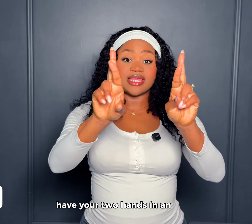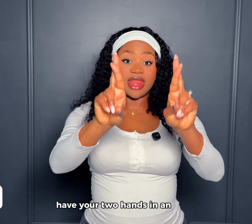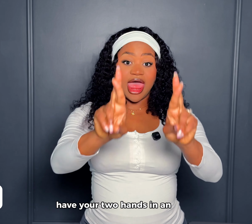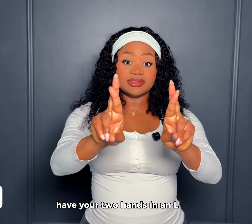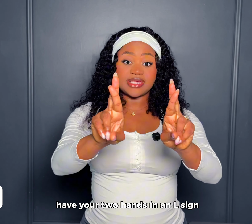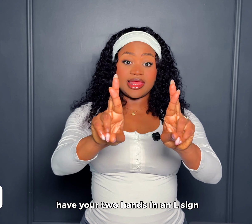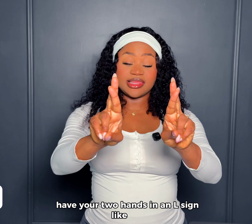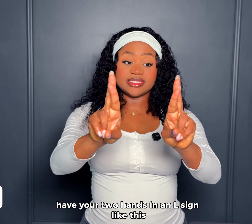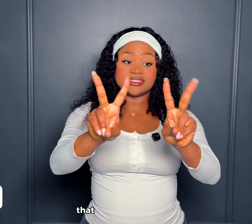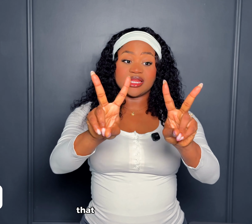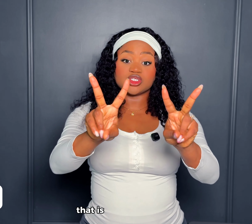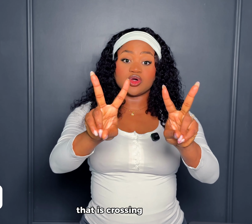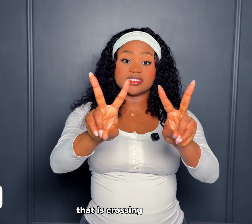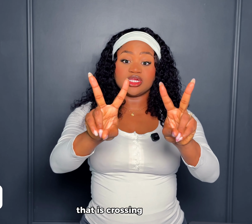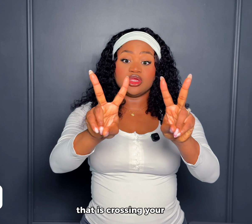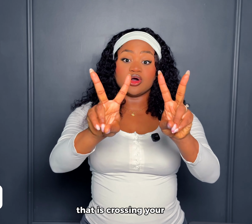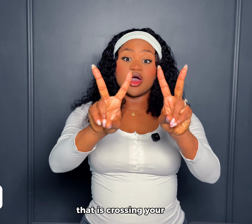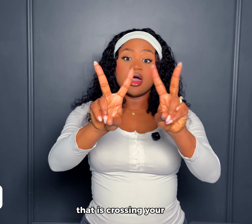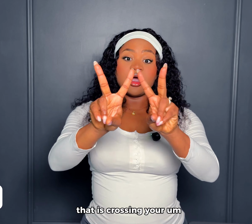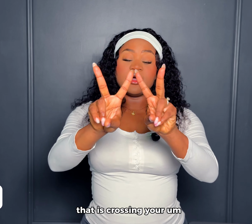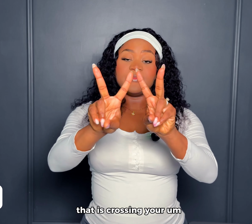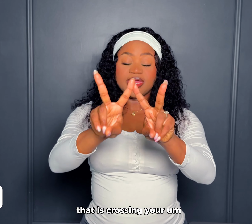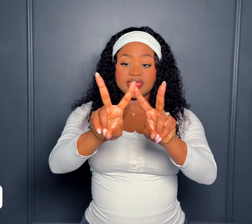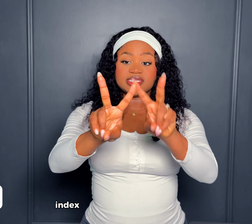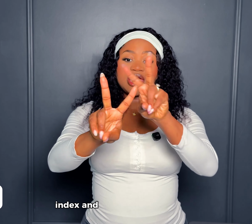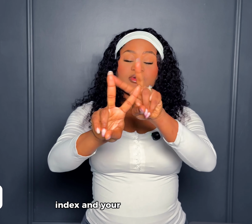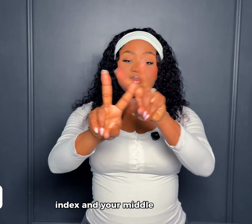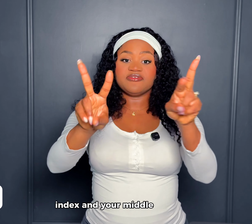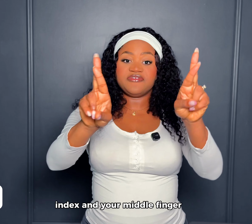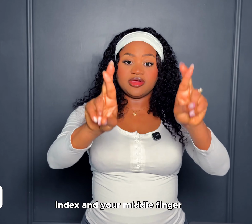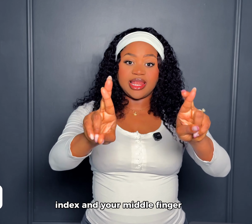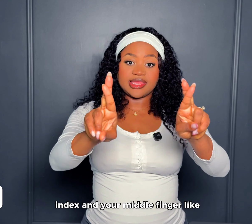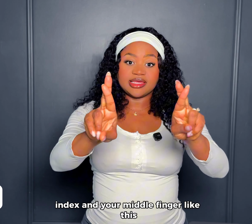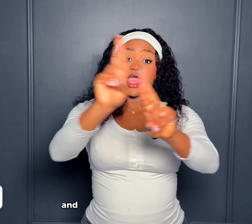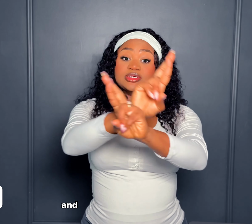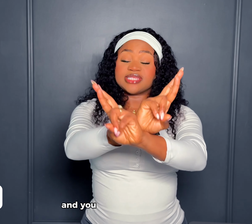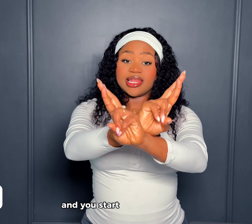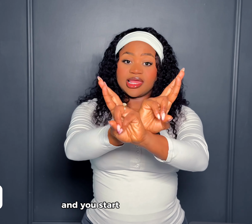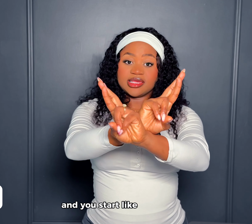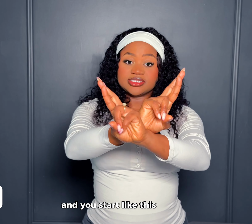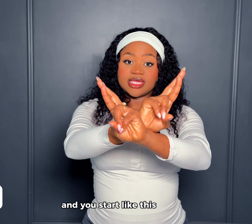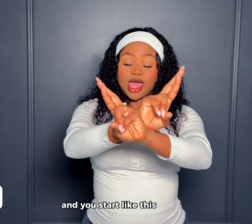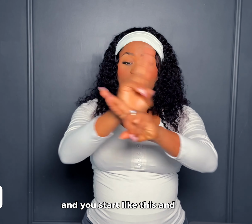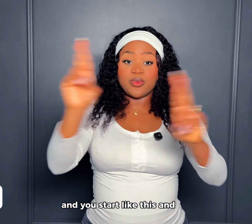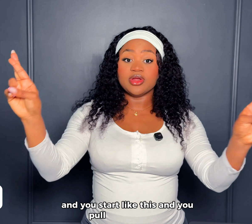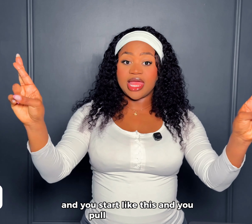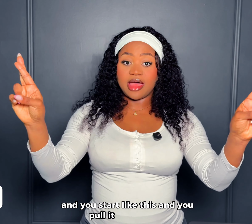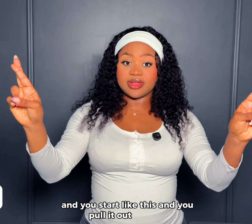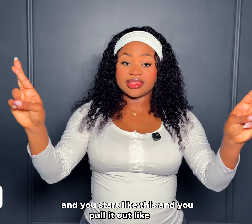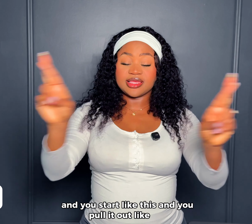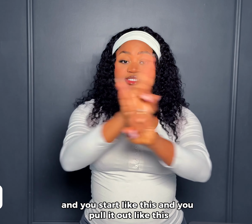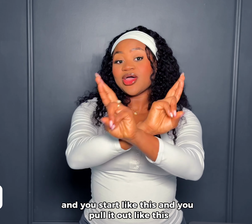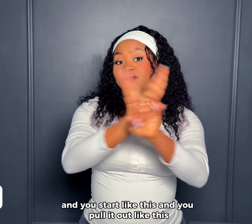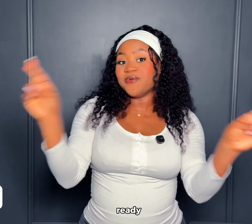an L sign like this, that is crossing your index and your middle finger like this, and you stand like this and you pull it out like this.